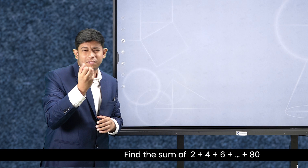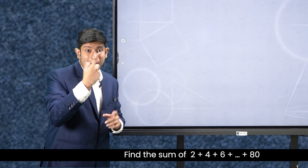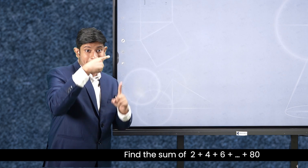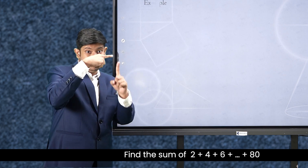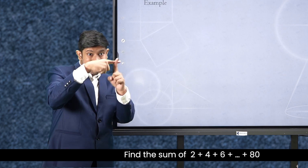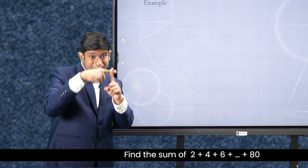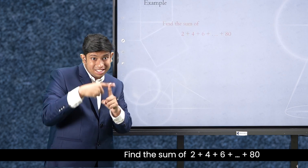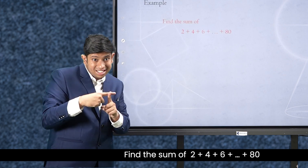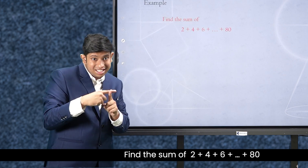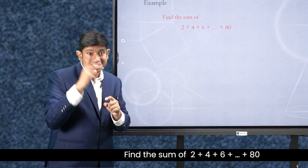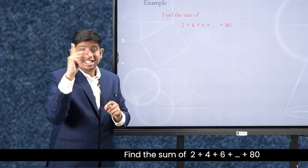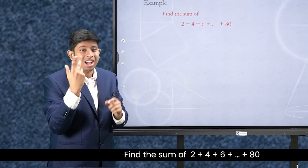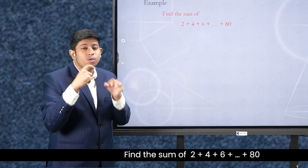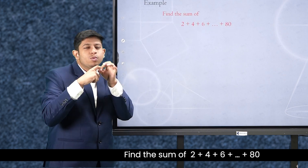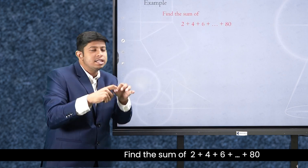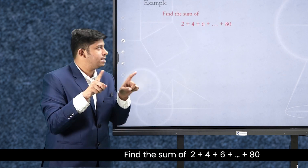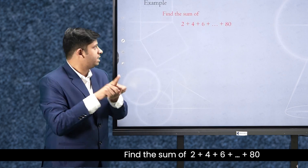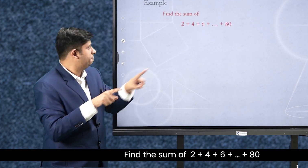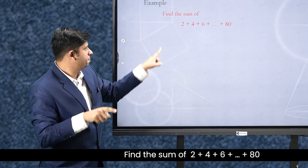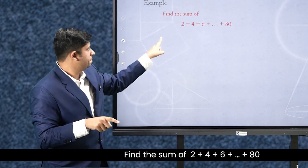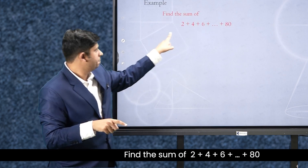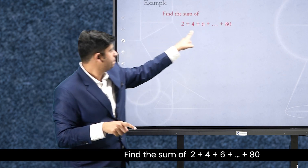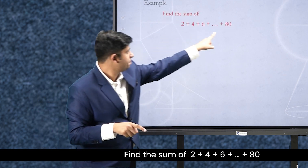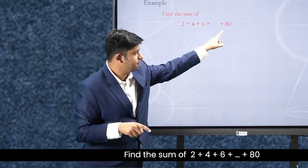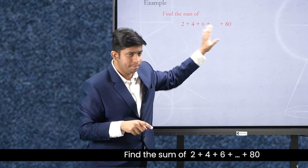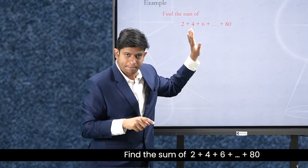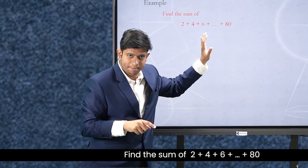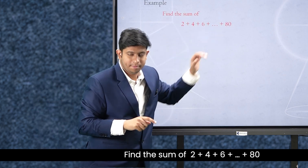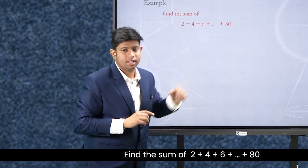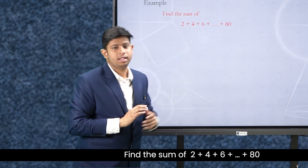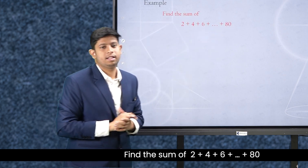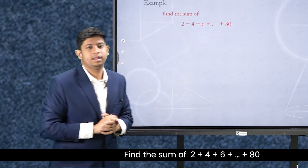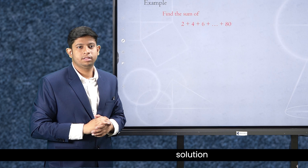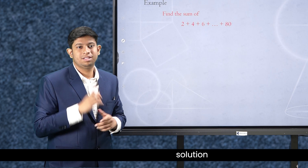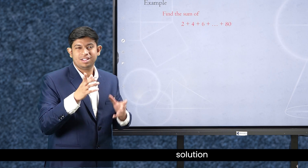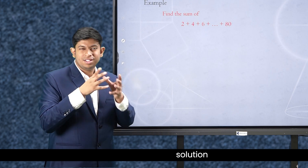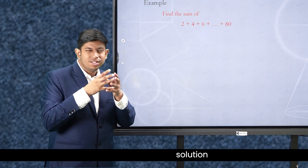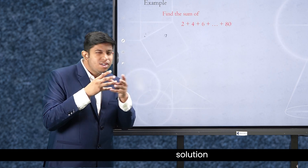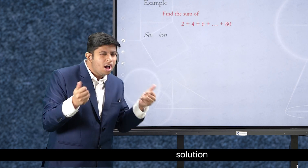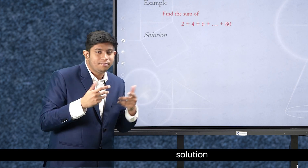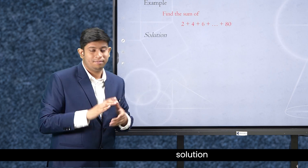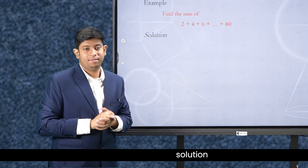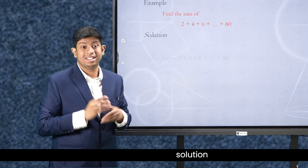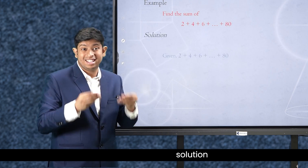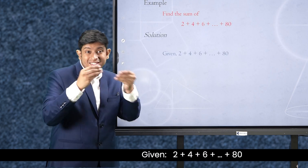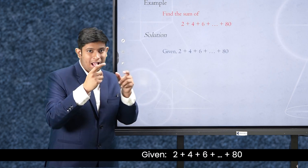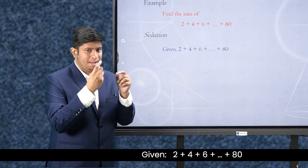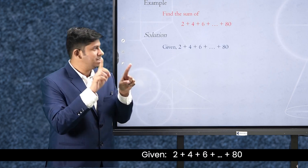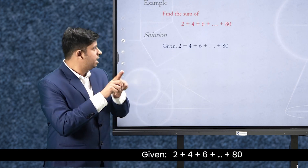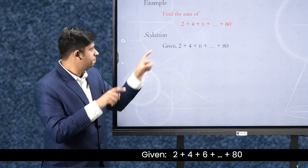Find the sum of 2 plus 4 plus 6 so on plus 80. Solution. Given 2